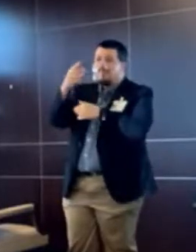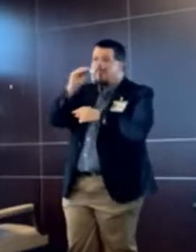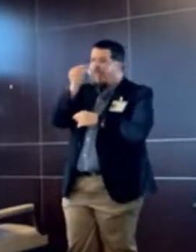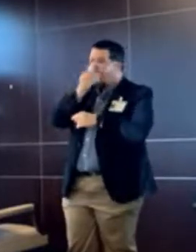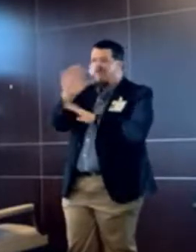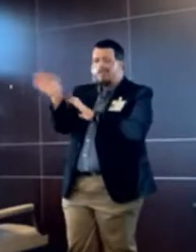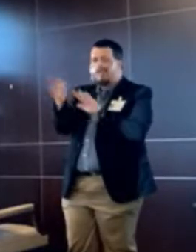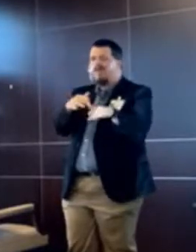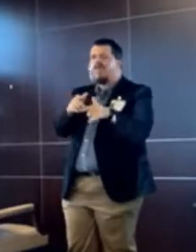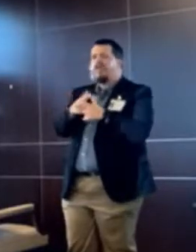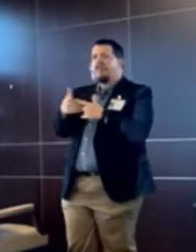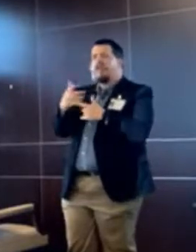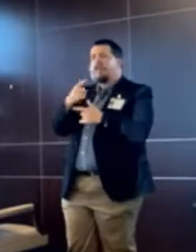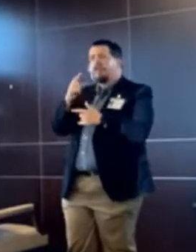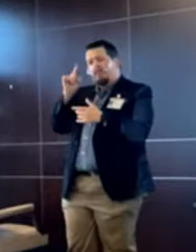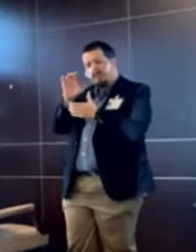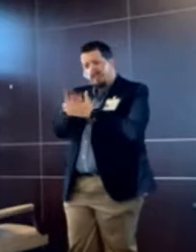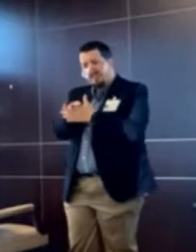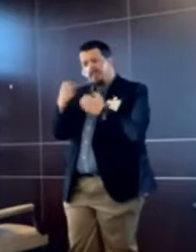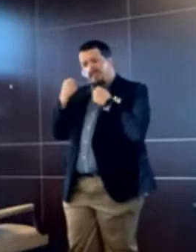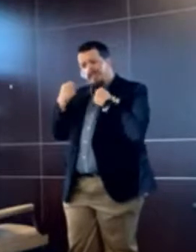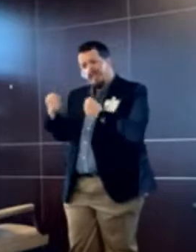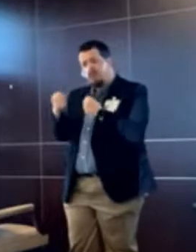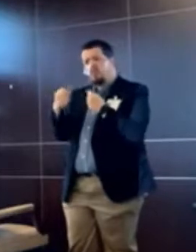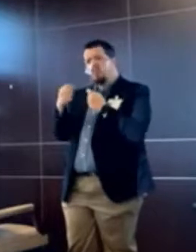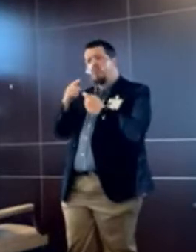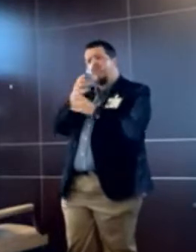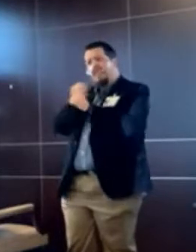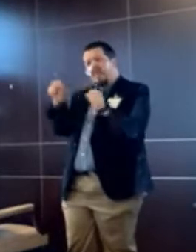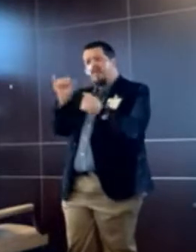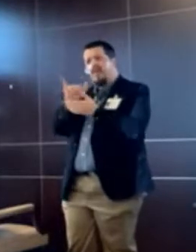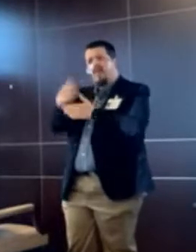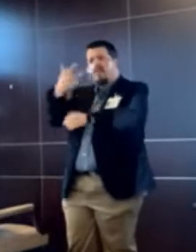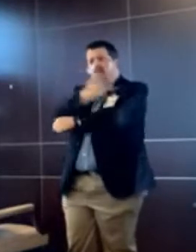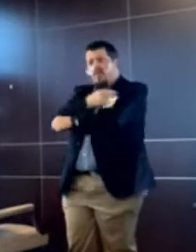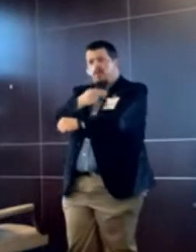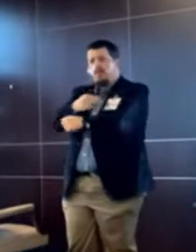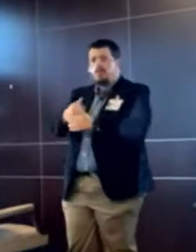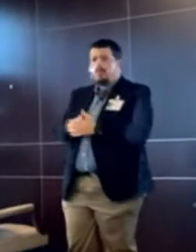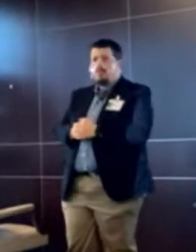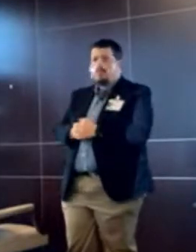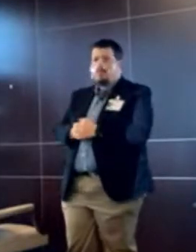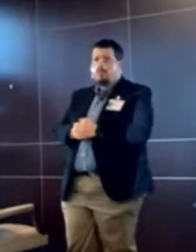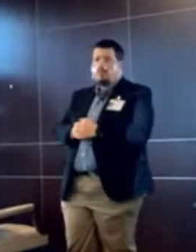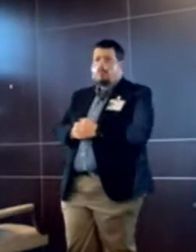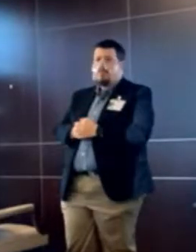believe so much in the efficacy and the safety and the importance of the COVID-19 vaccine.